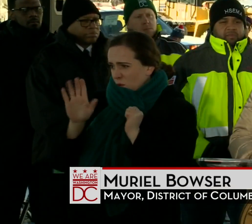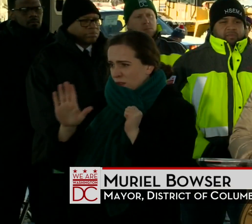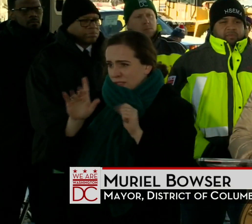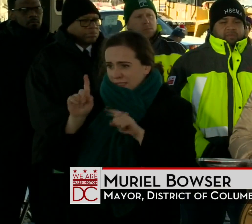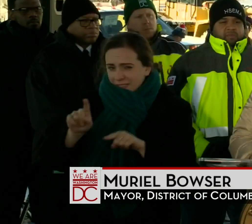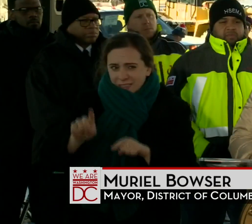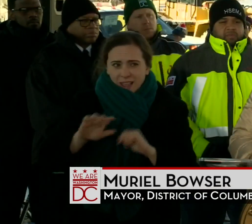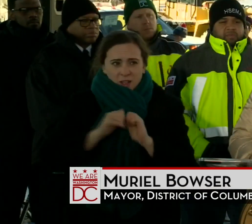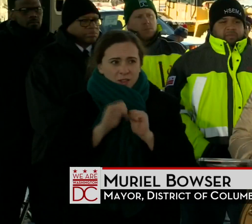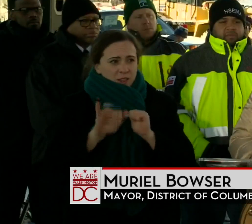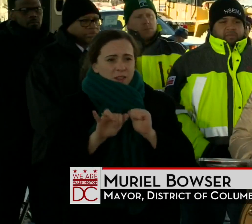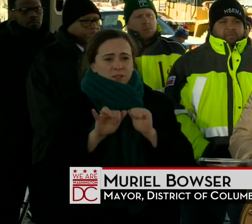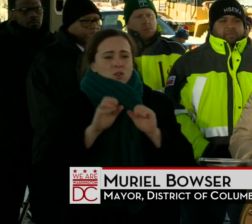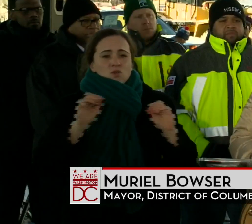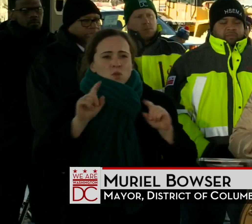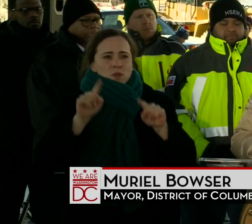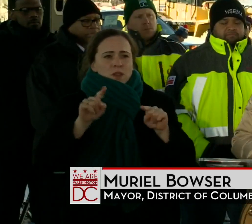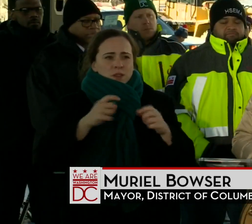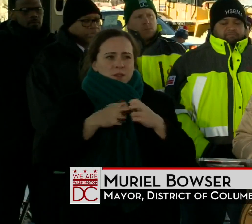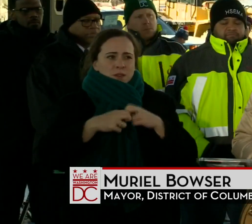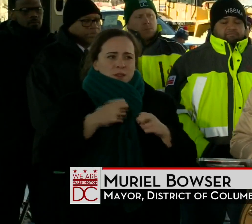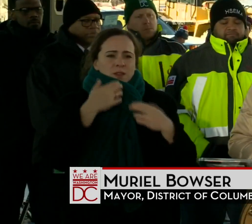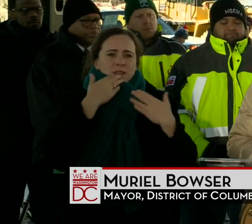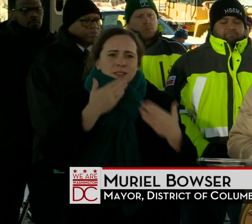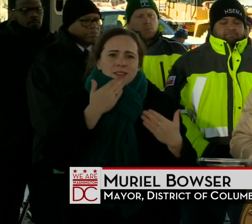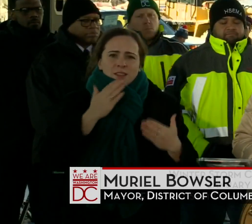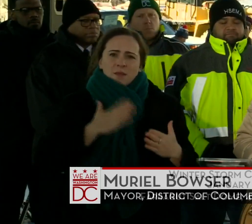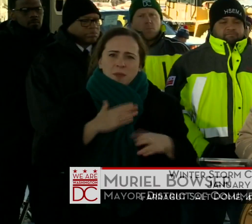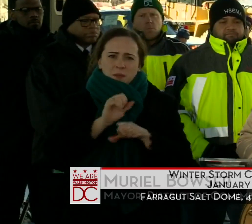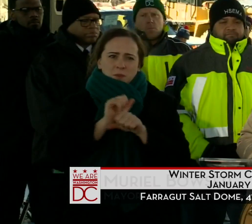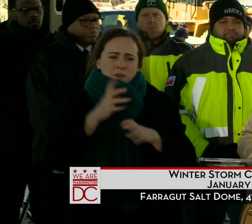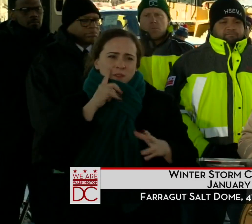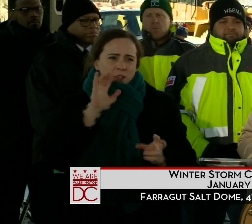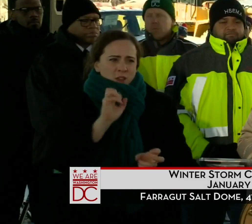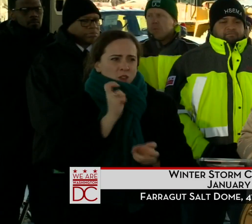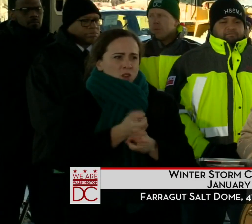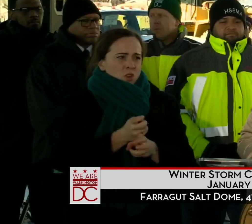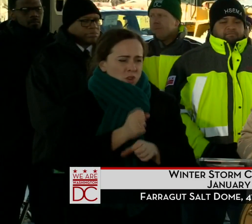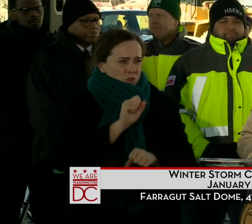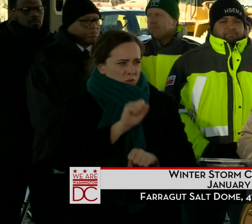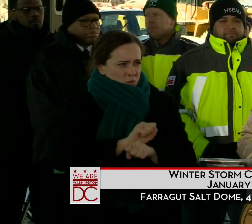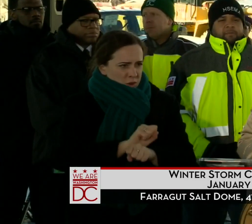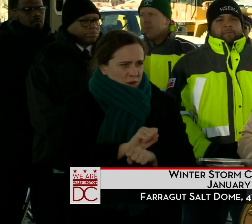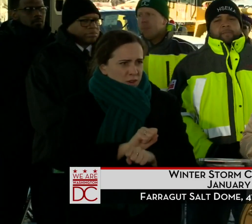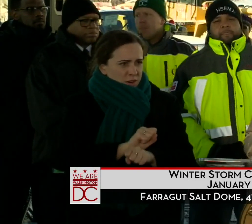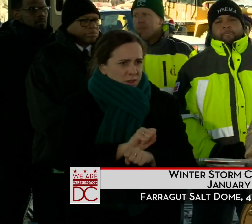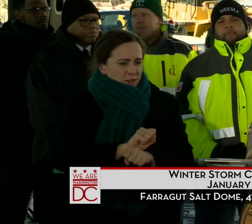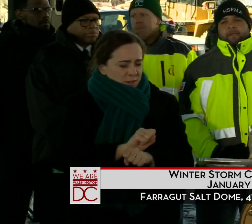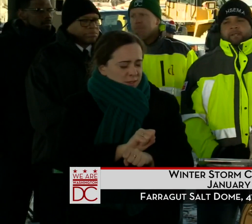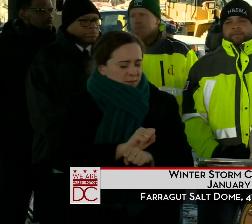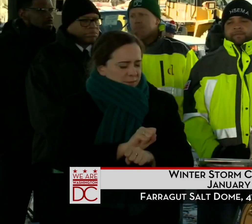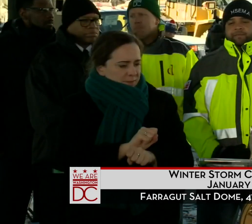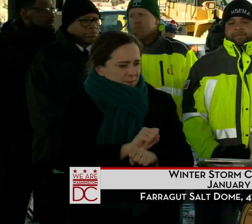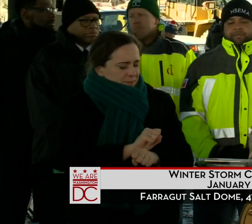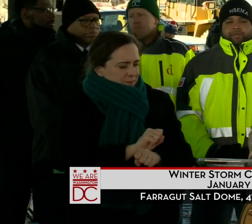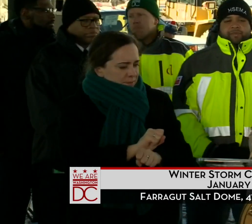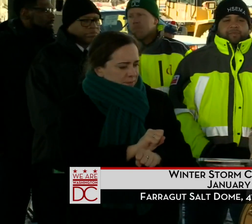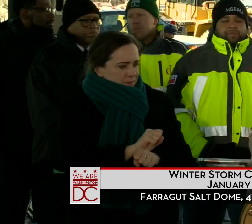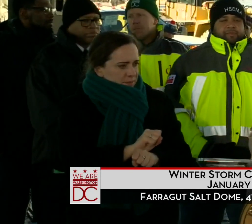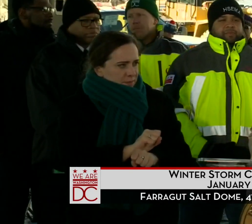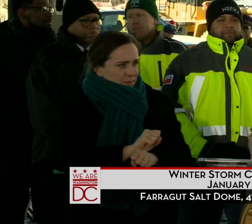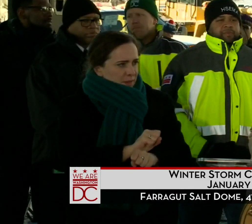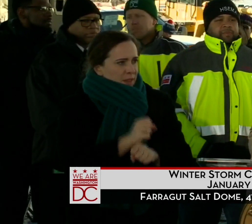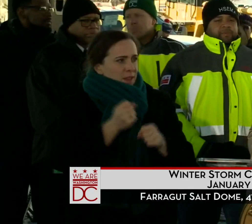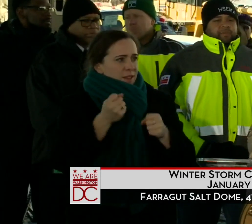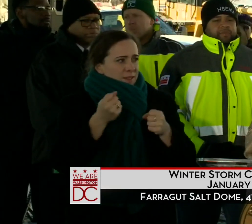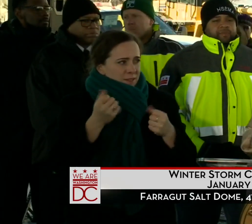attendance? And we have no attendance problems. So I want to thank my employees for the hard work that they are doing. I had the